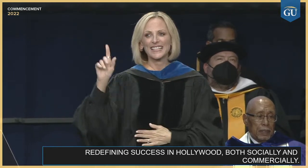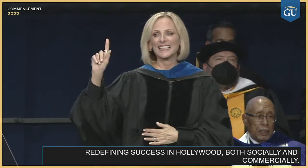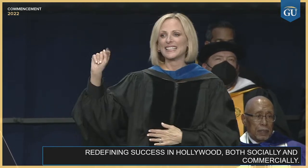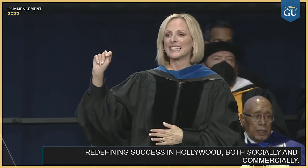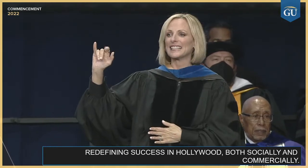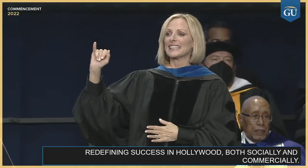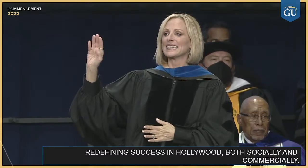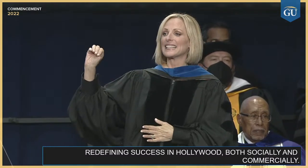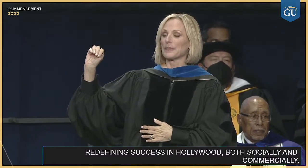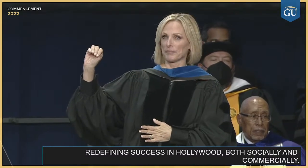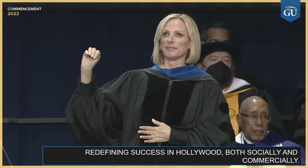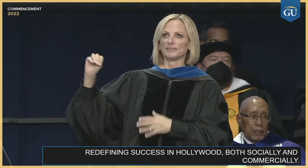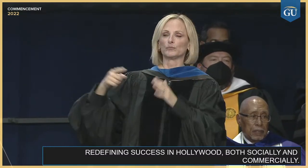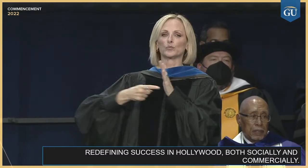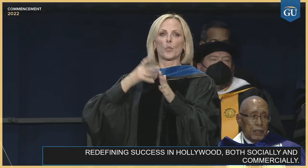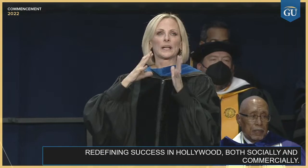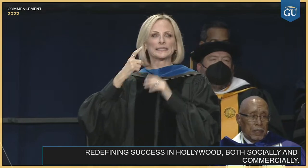You know, Tim once said,